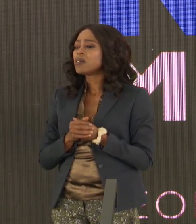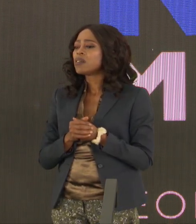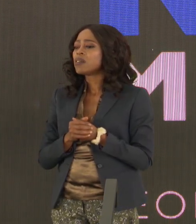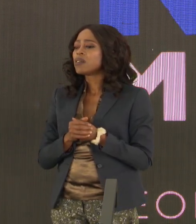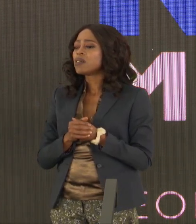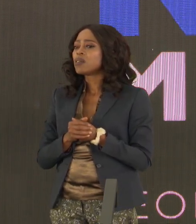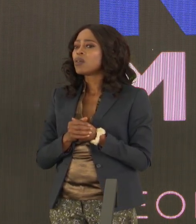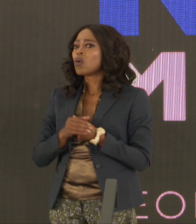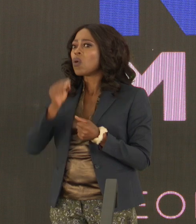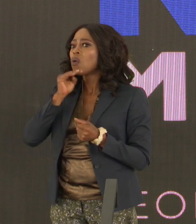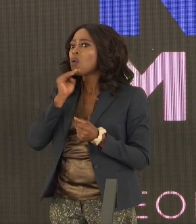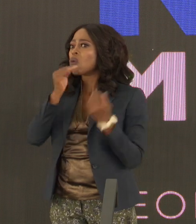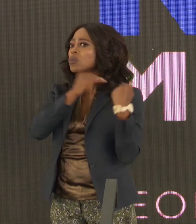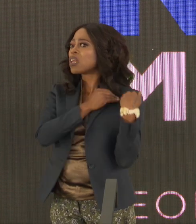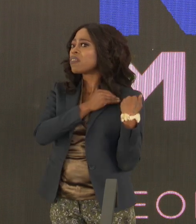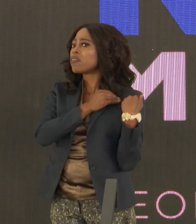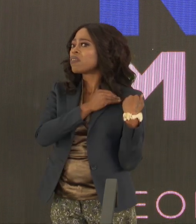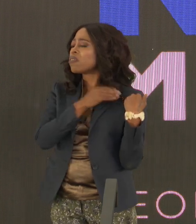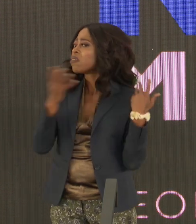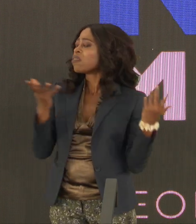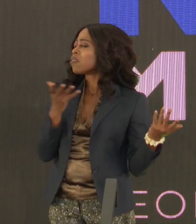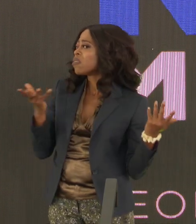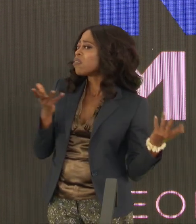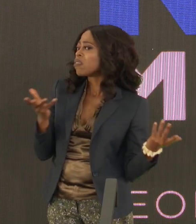Kanti, who's supposed to be kept safe here?